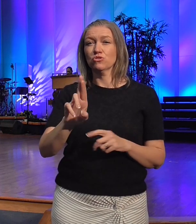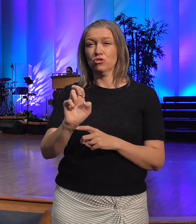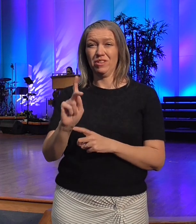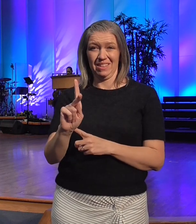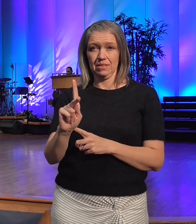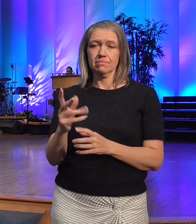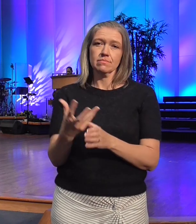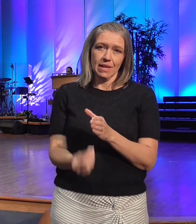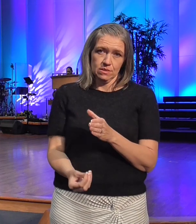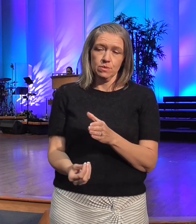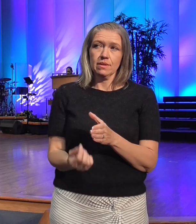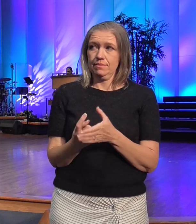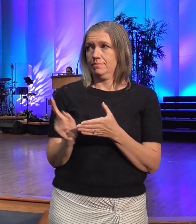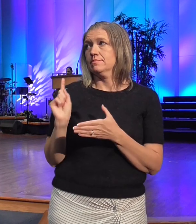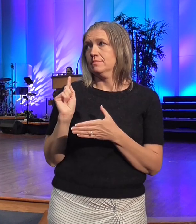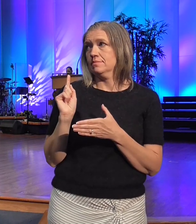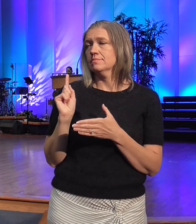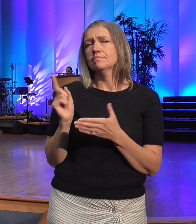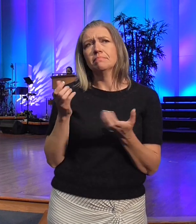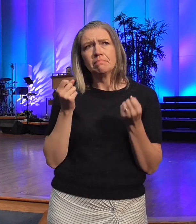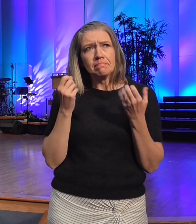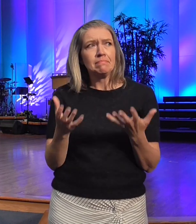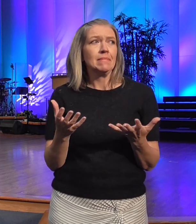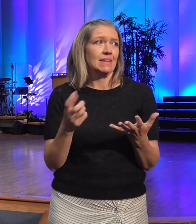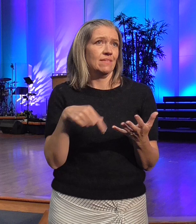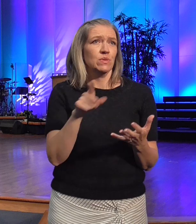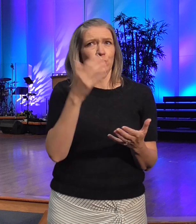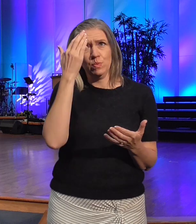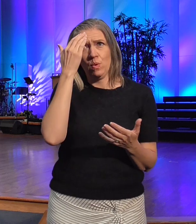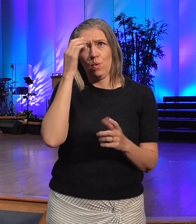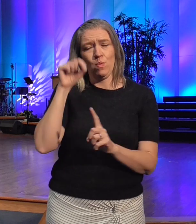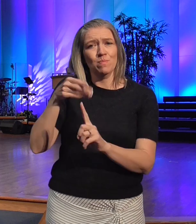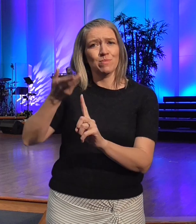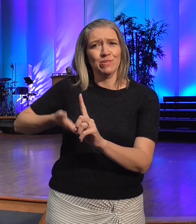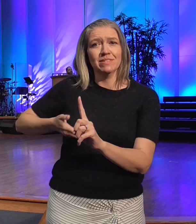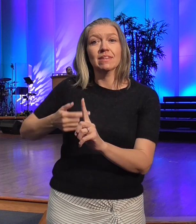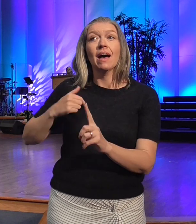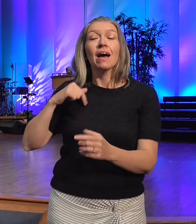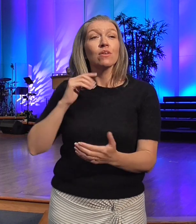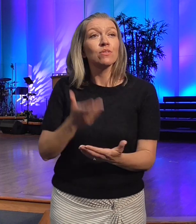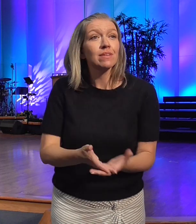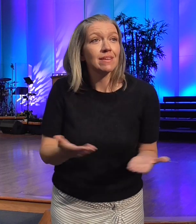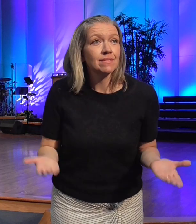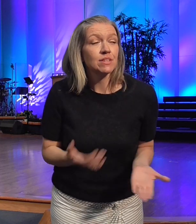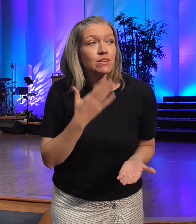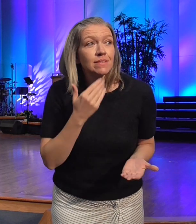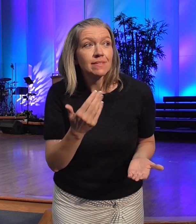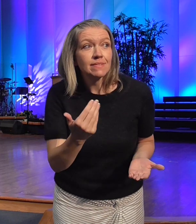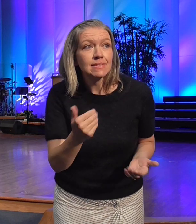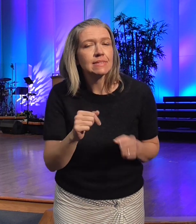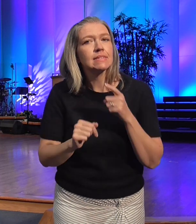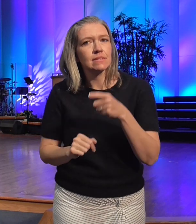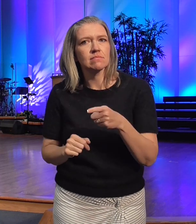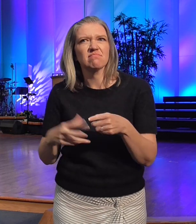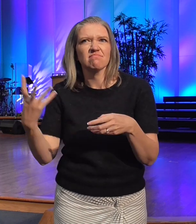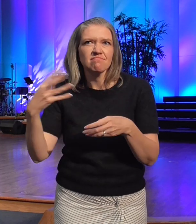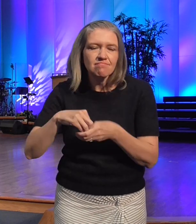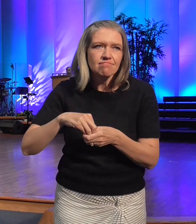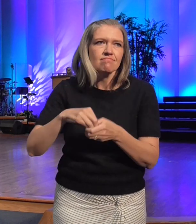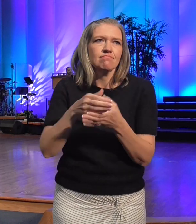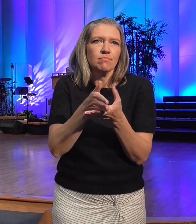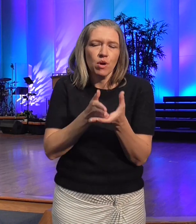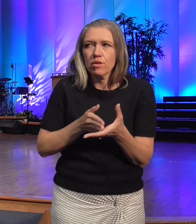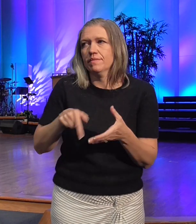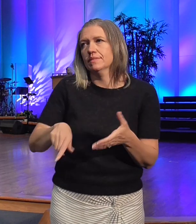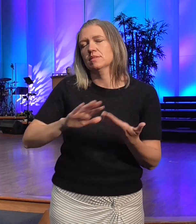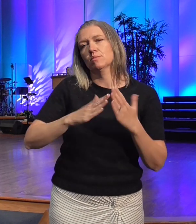week. Many of you probably know him. I know that when I arrived here when I was 15 years old, he was very much a part of our